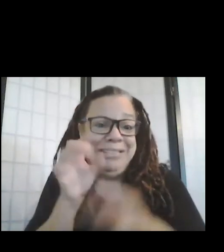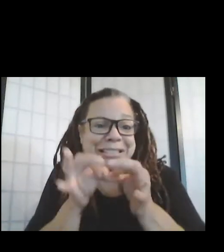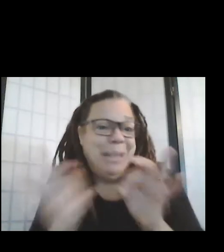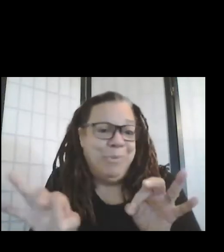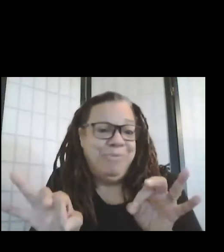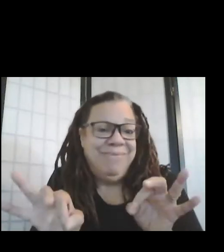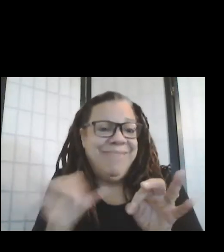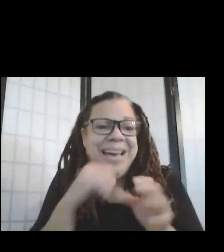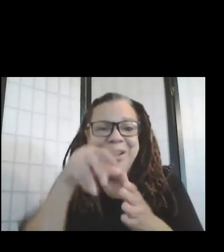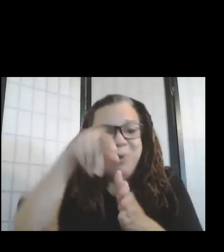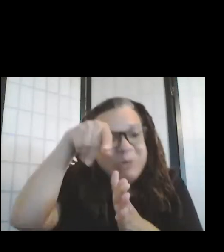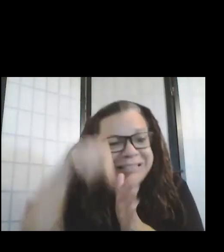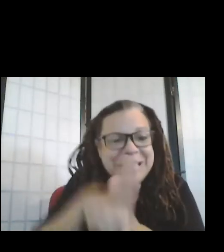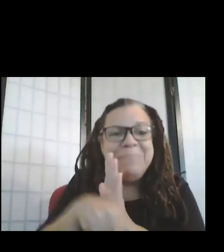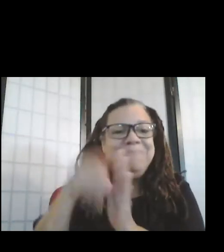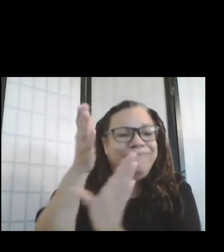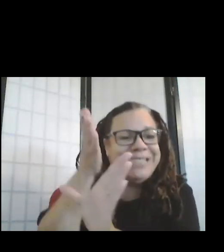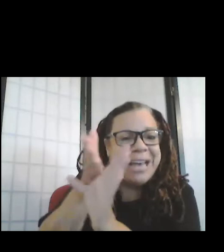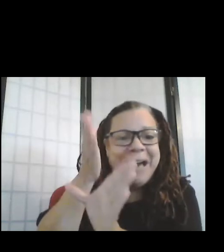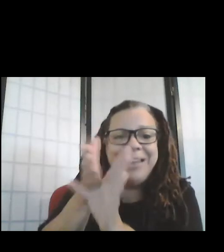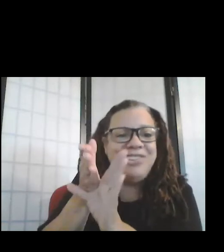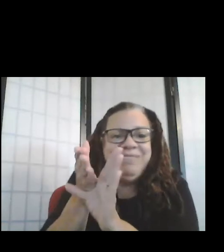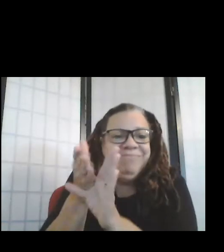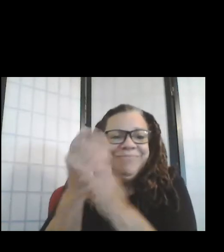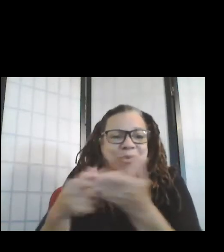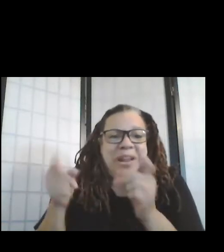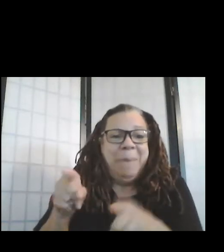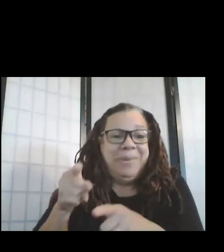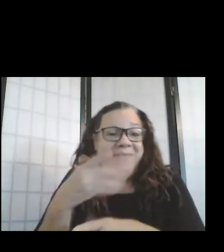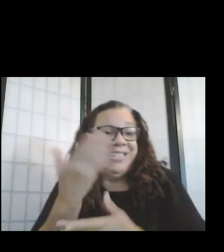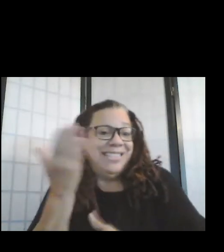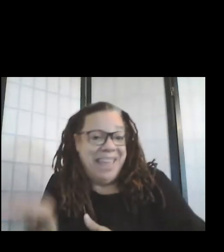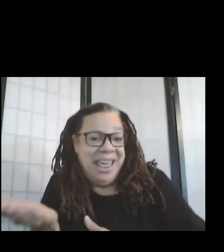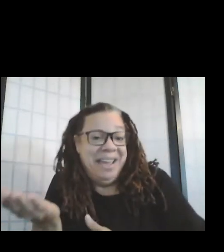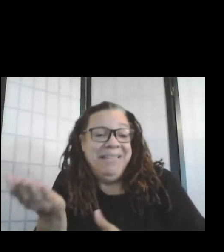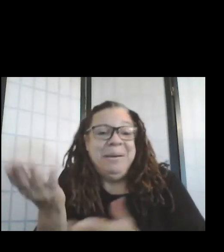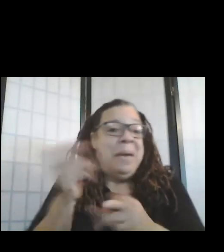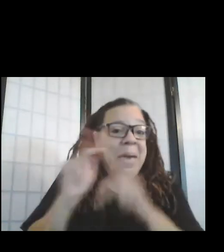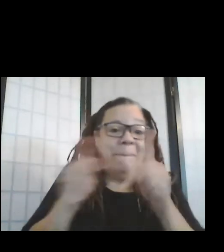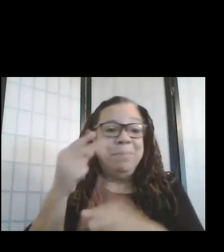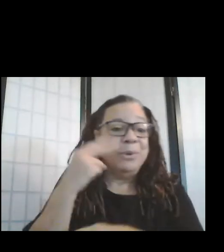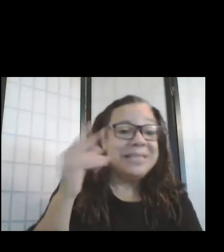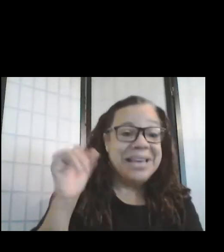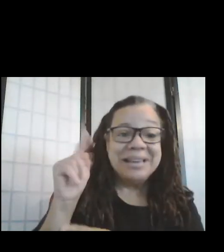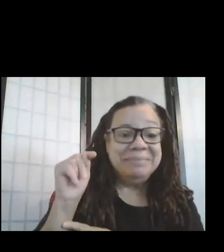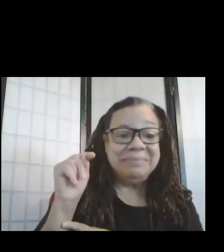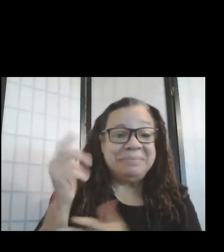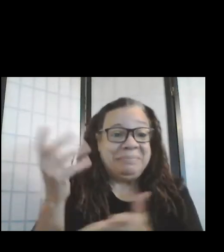go in the deep Freudian deep dive, but if it's there and people see it, then it's there.